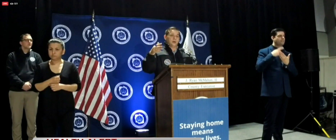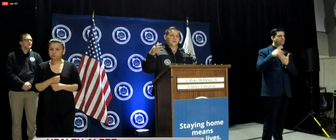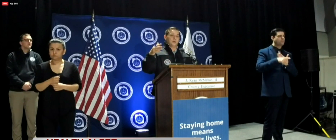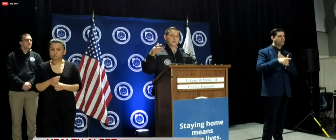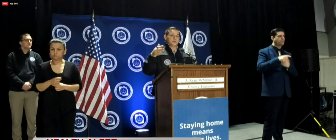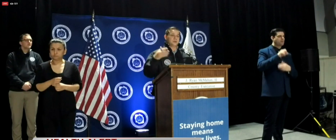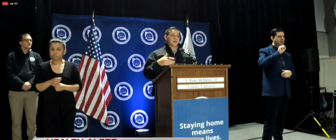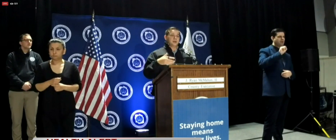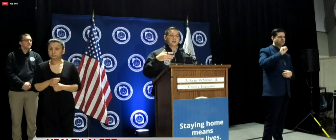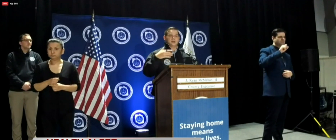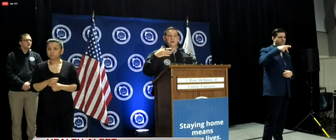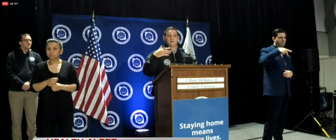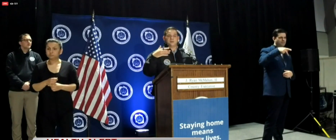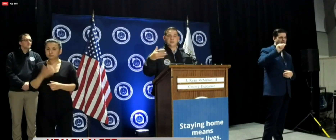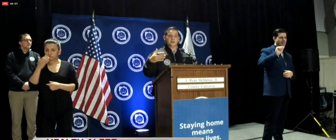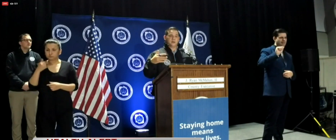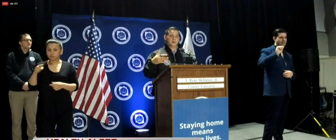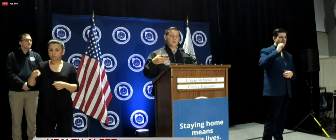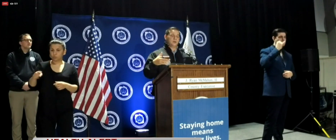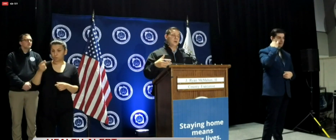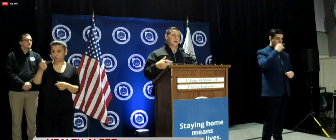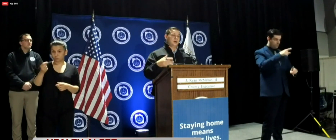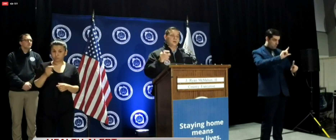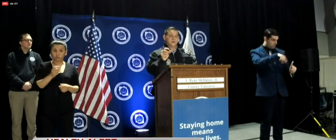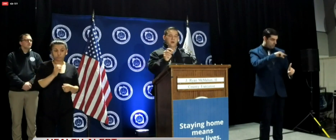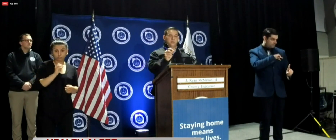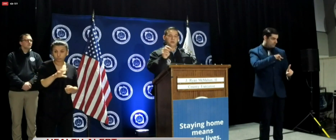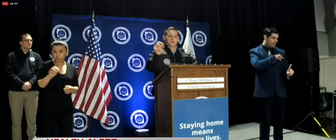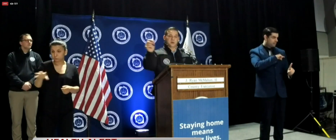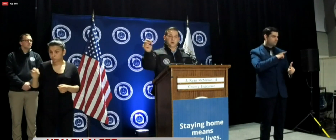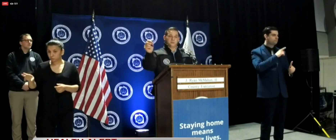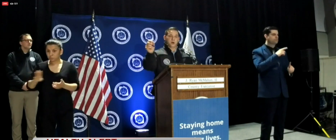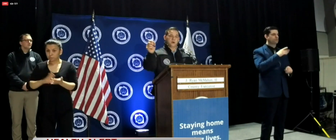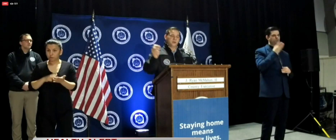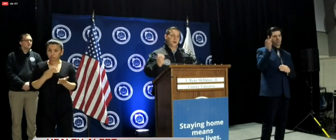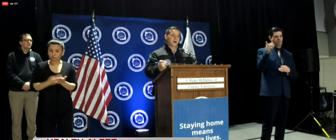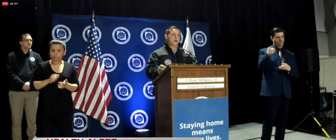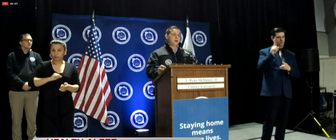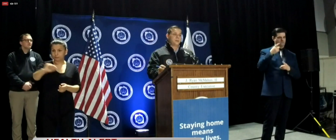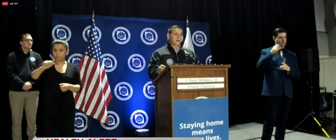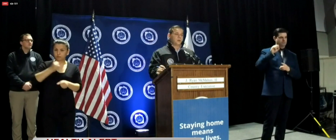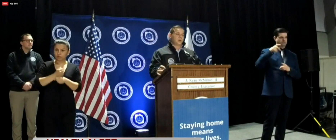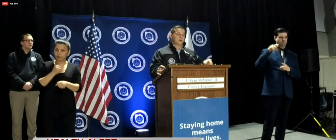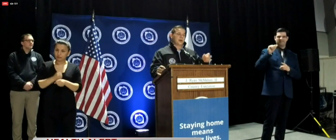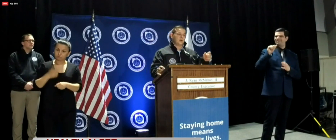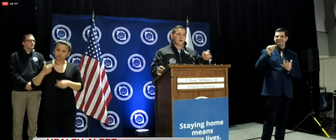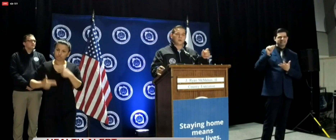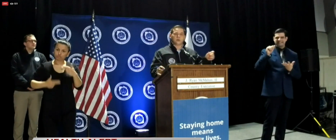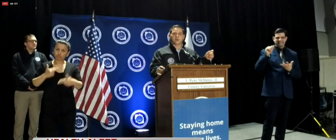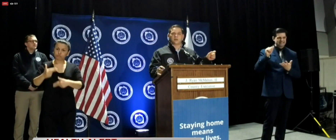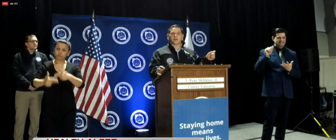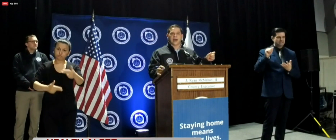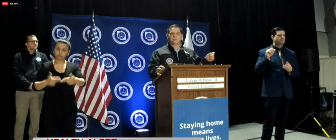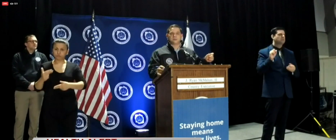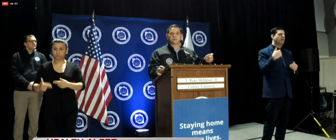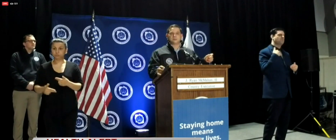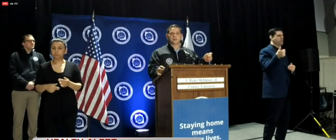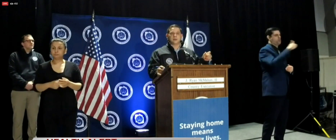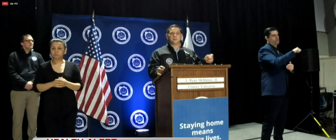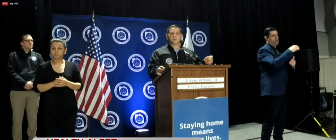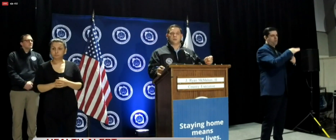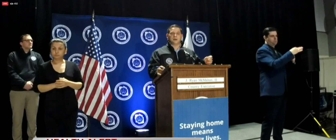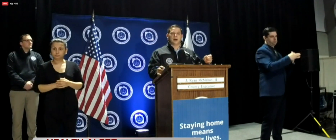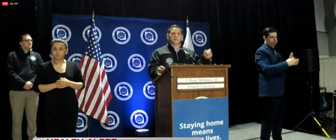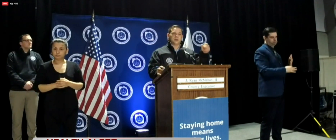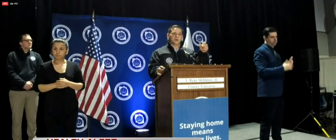go there first. And then you have the SETCO, you have our bridge loan and partner there. But then we're looking at what are the other gaps